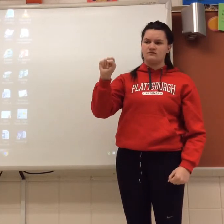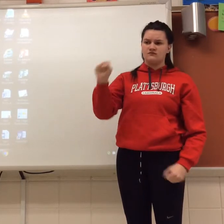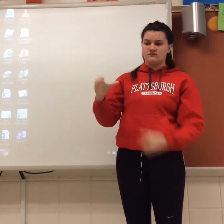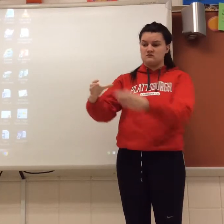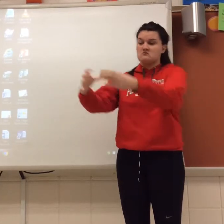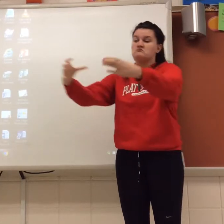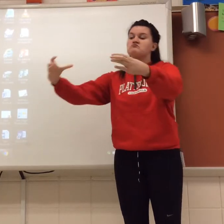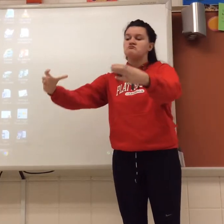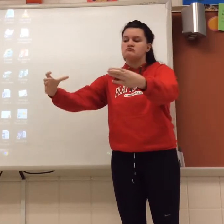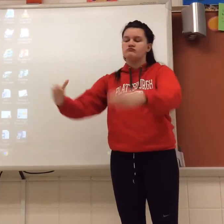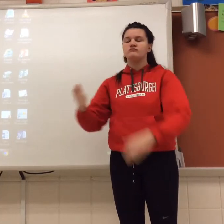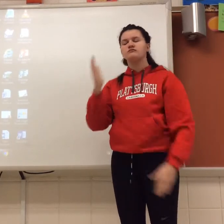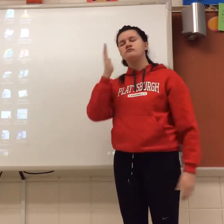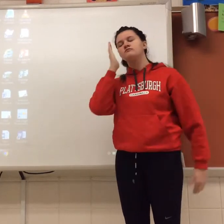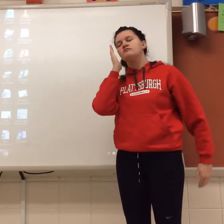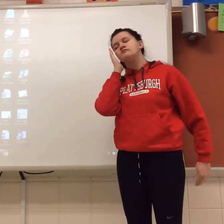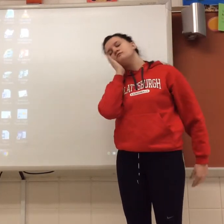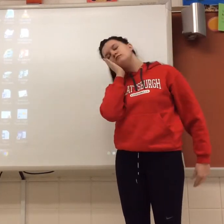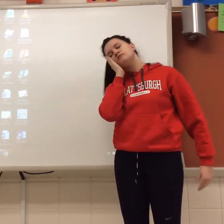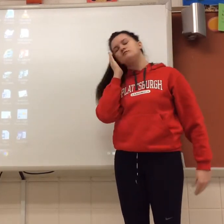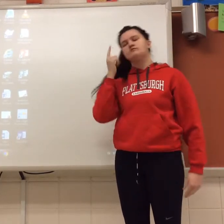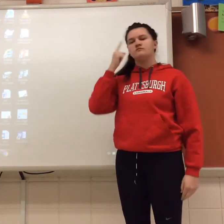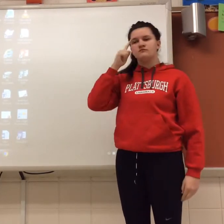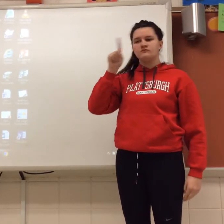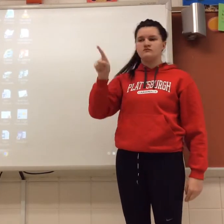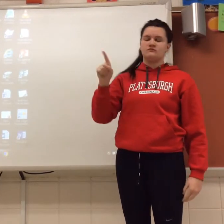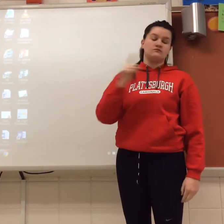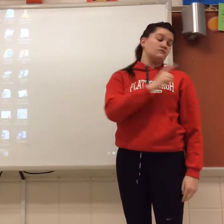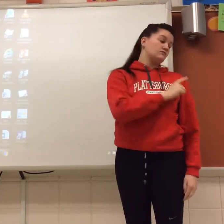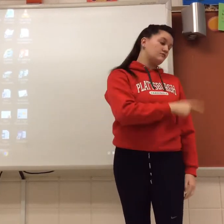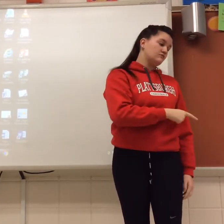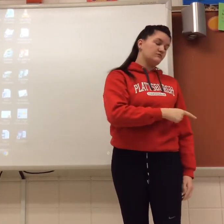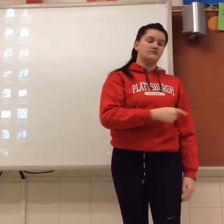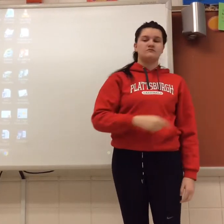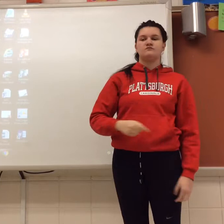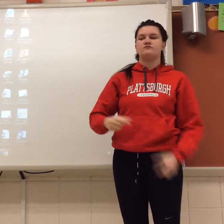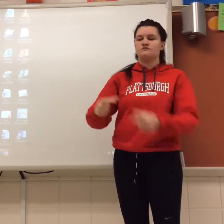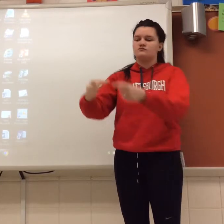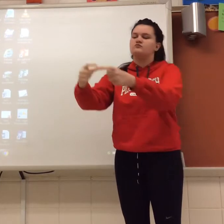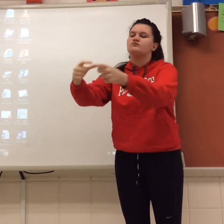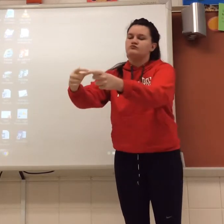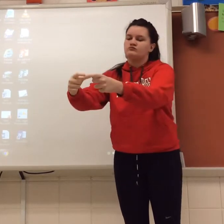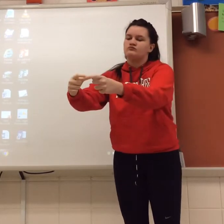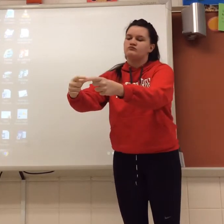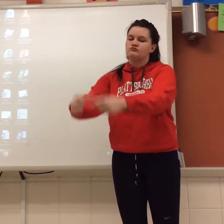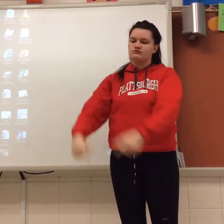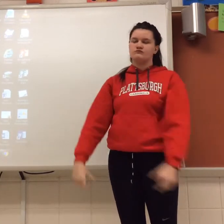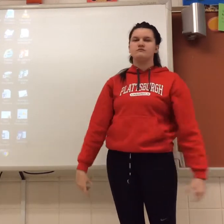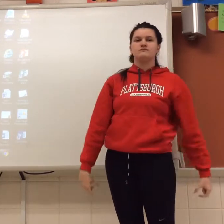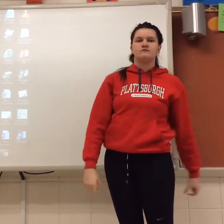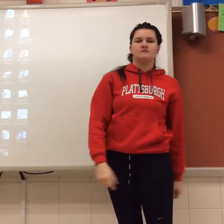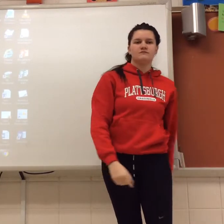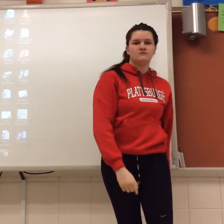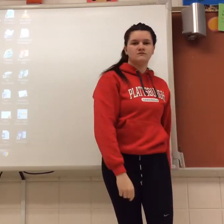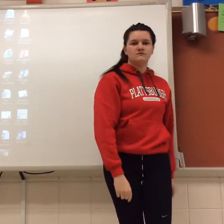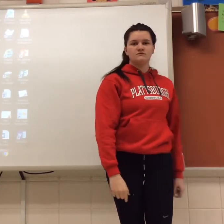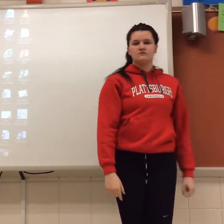alongside a girl-sized bed stood a little bed just the right size for him.